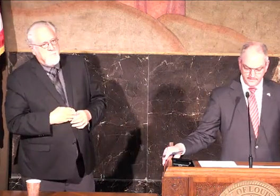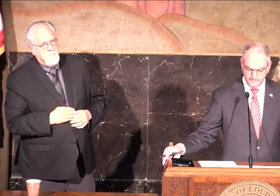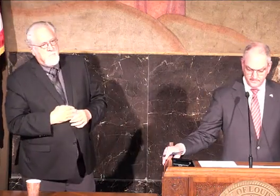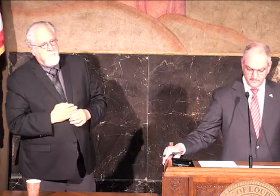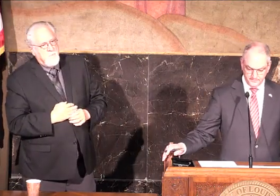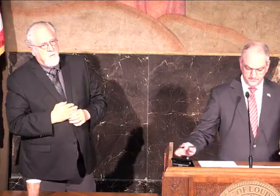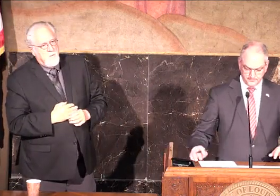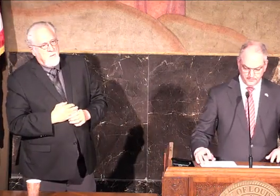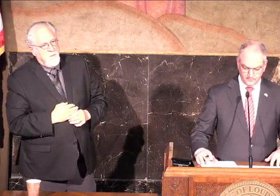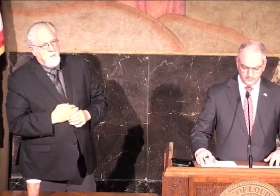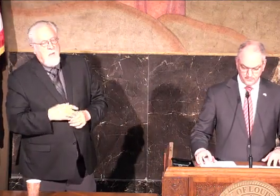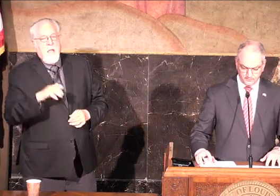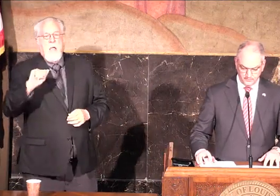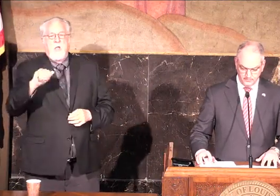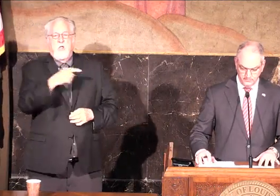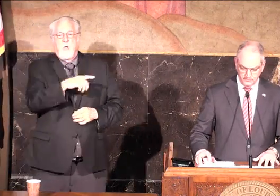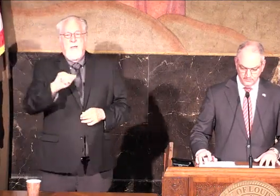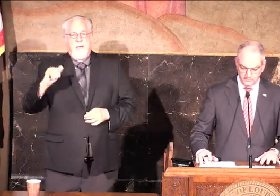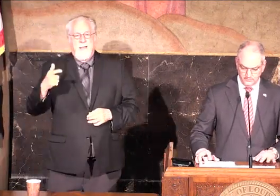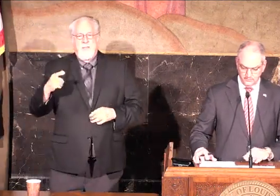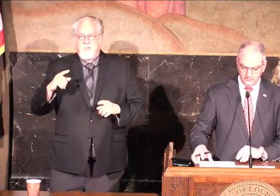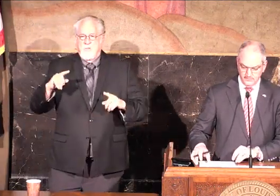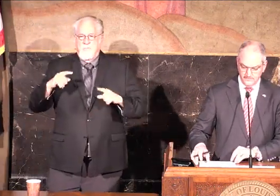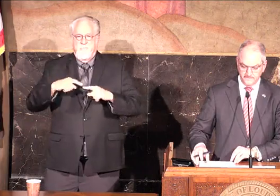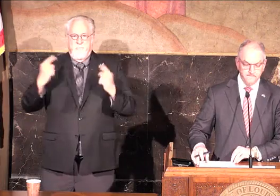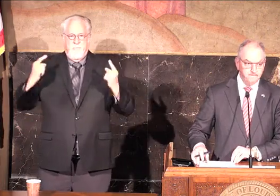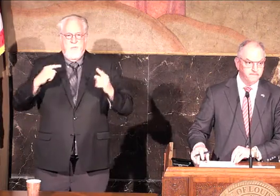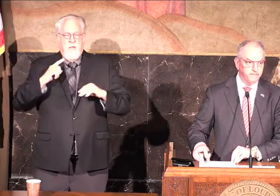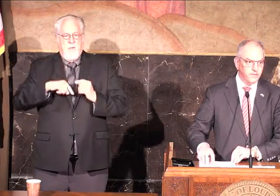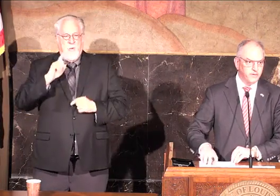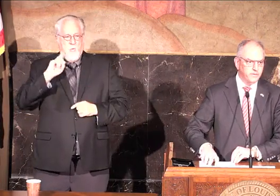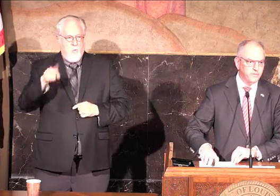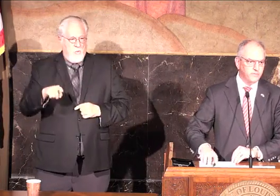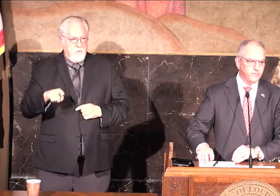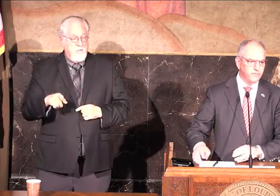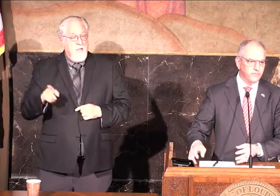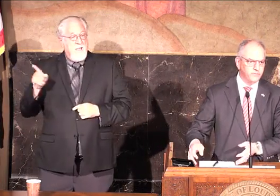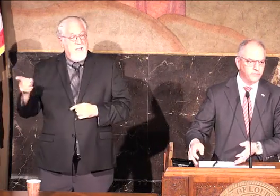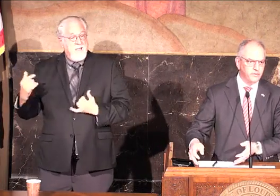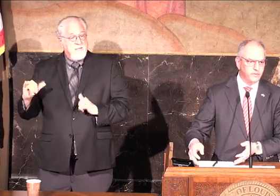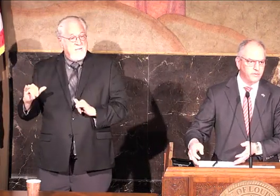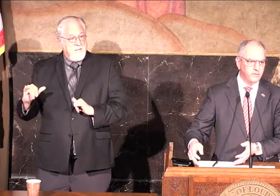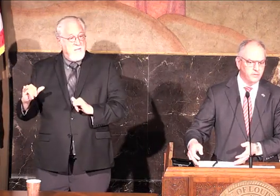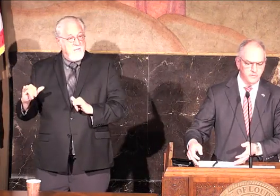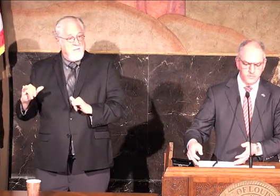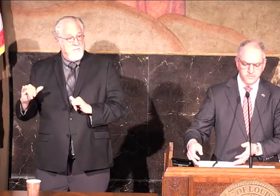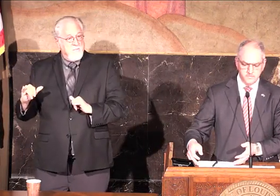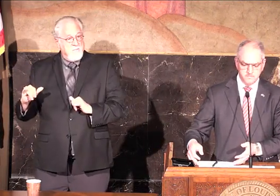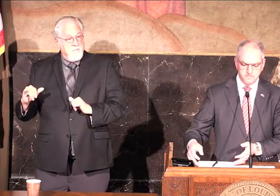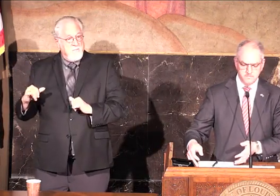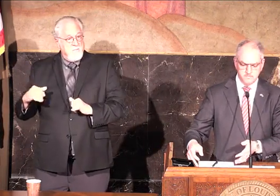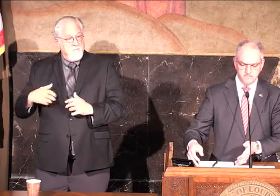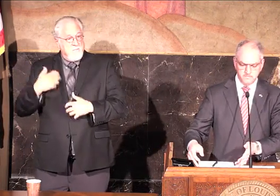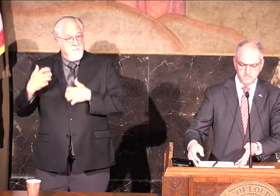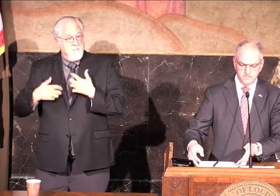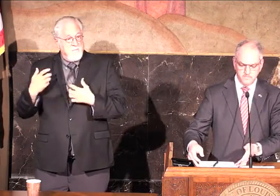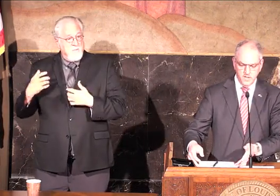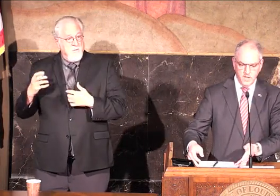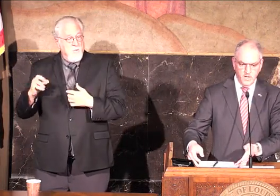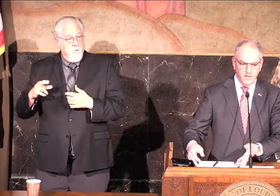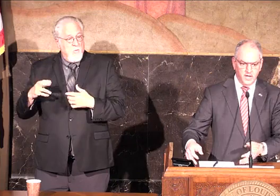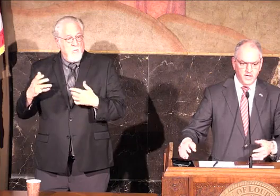Attorney General had great differences over the past week about these orders. Is he still participating, or is designee in the United Command